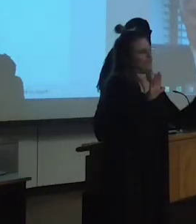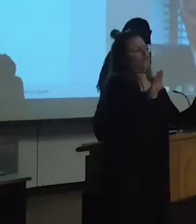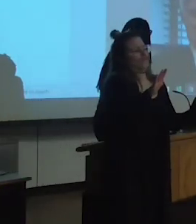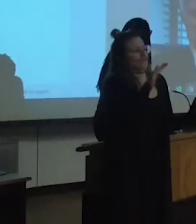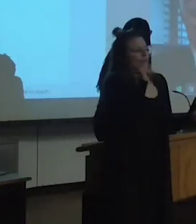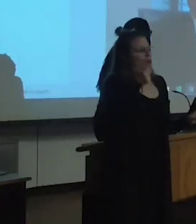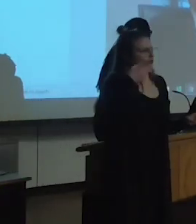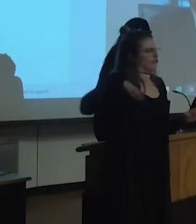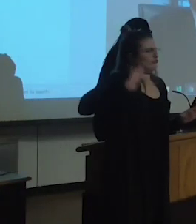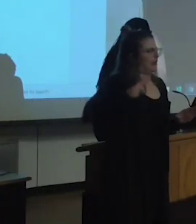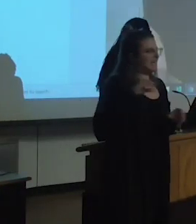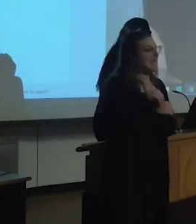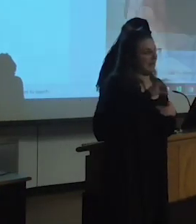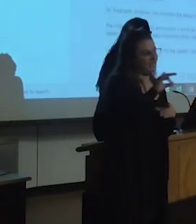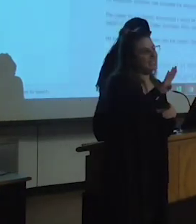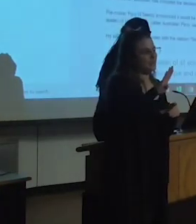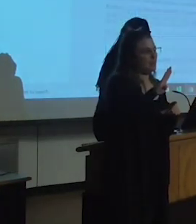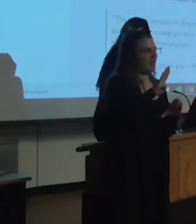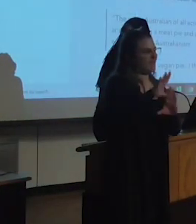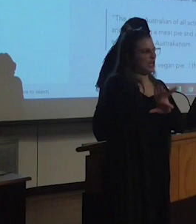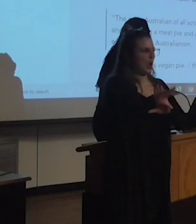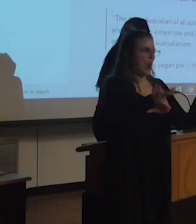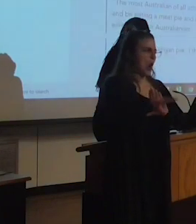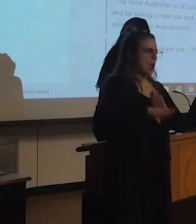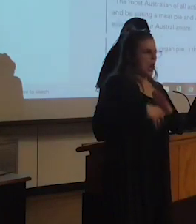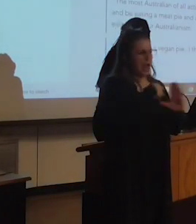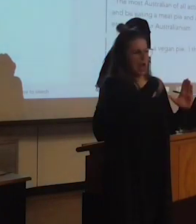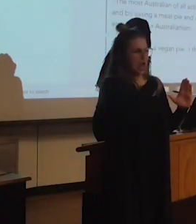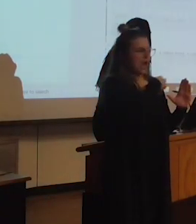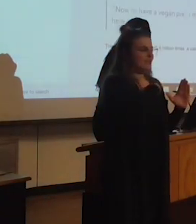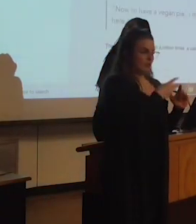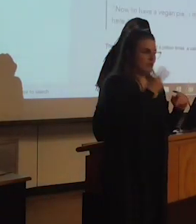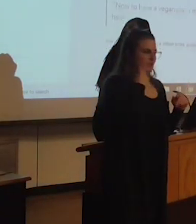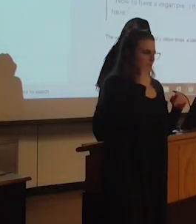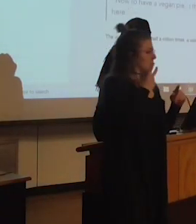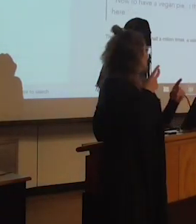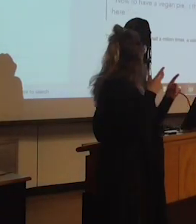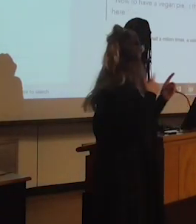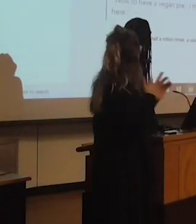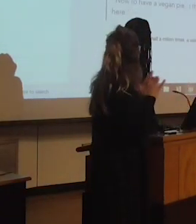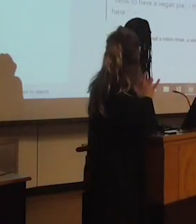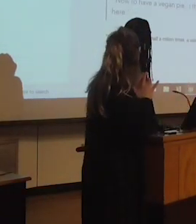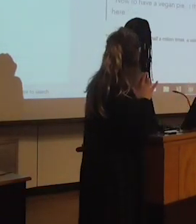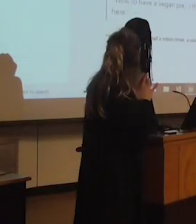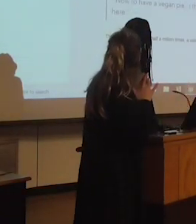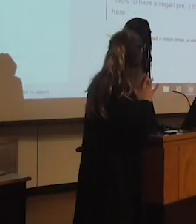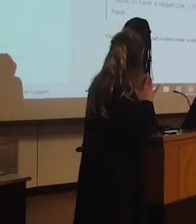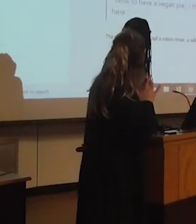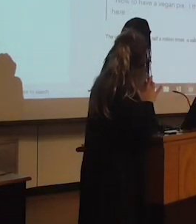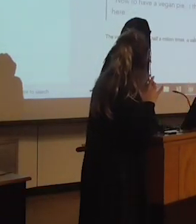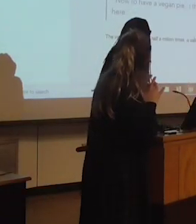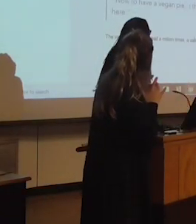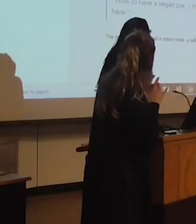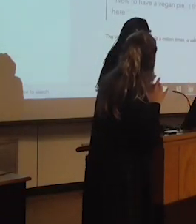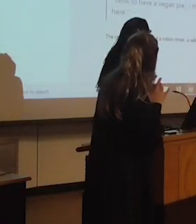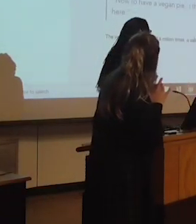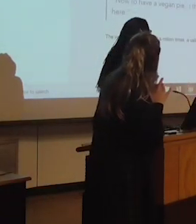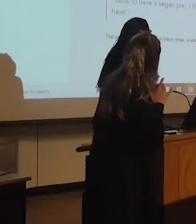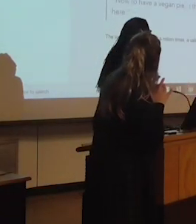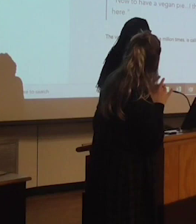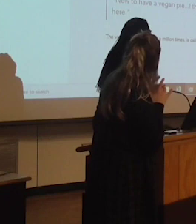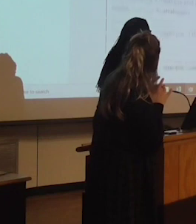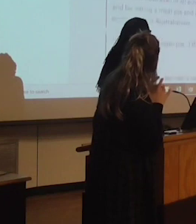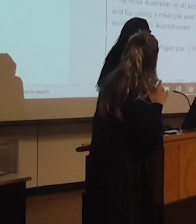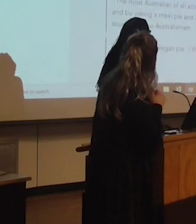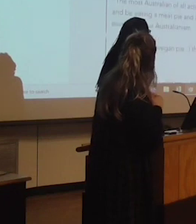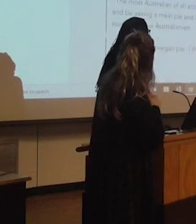un-Australian in a Facebook video rant. And so you see him, like, do we have a link to the, like, oh, it's like, it's vegan pies